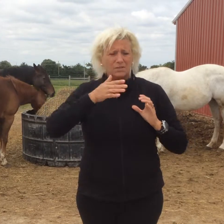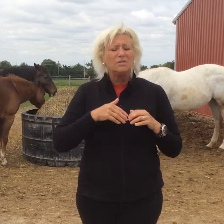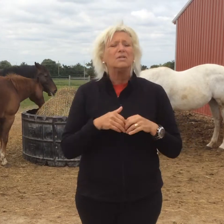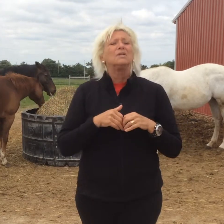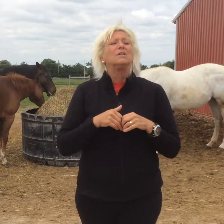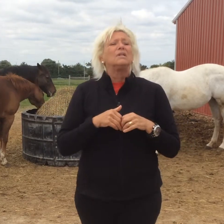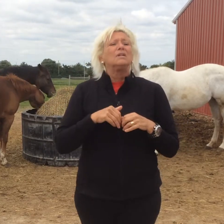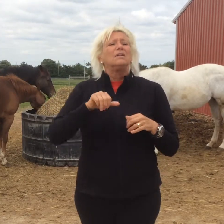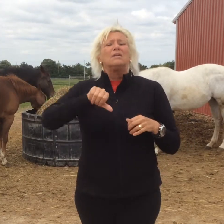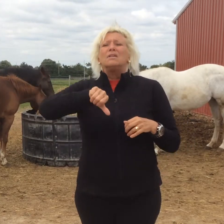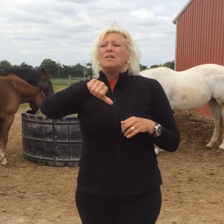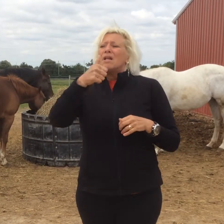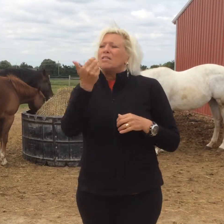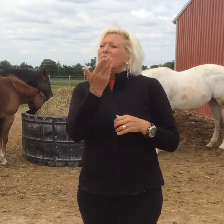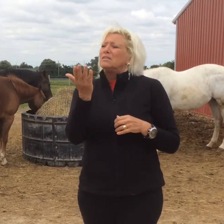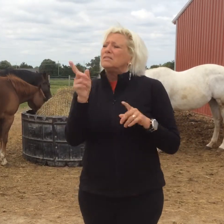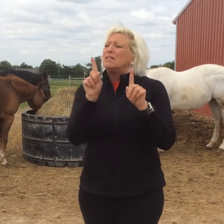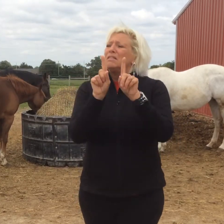And what happens is people become